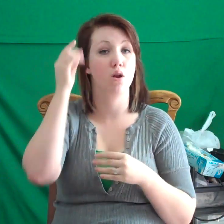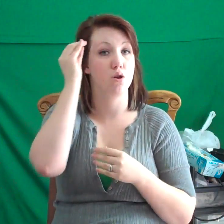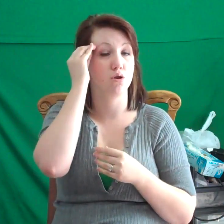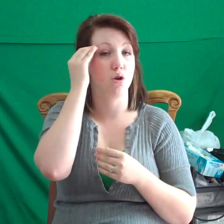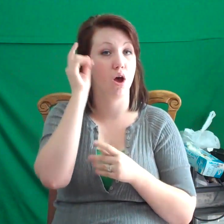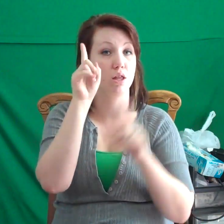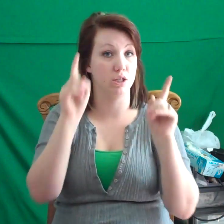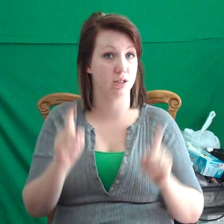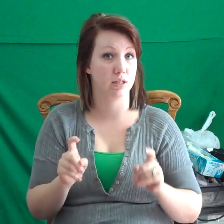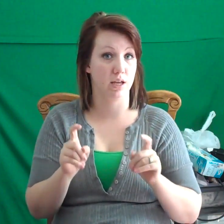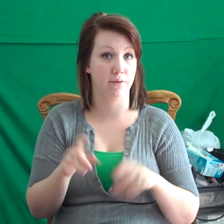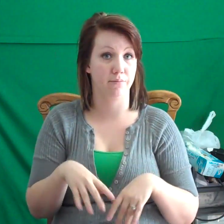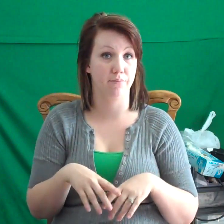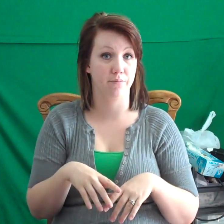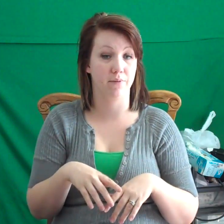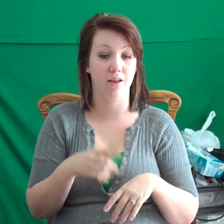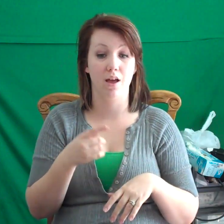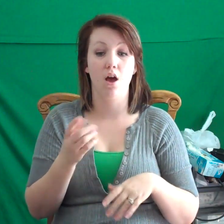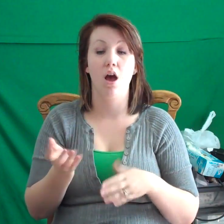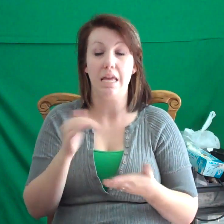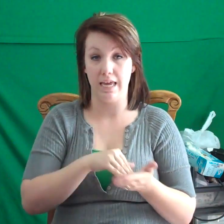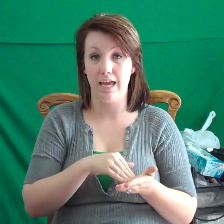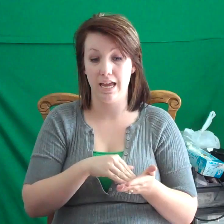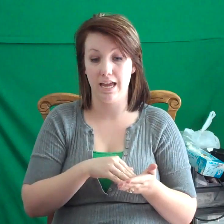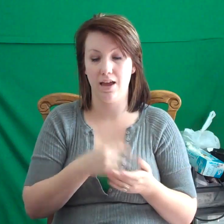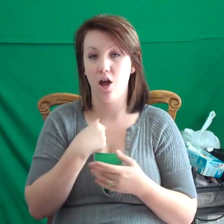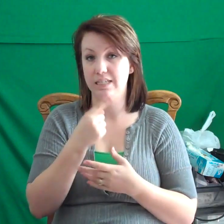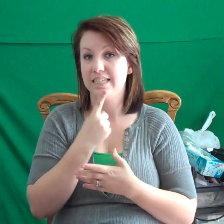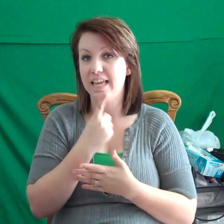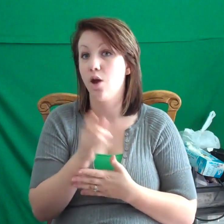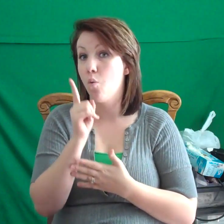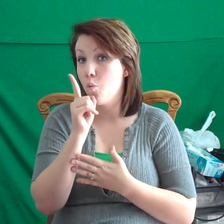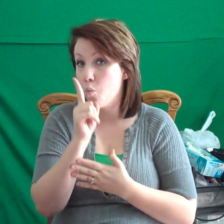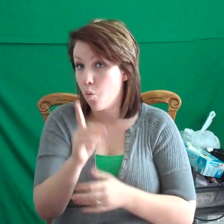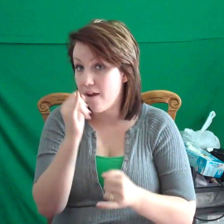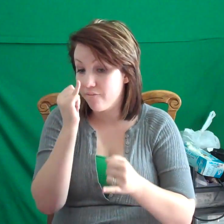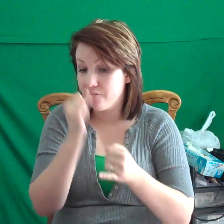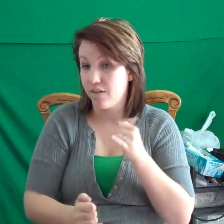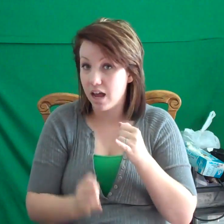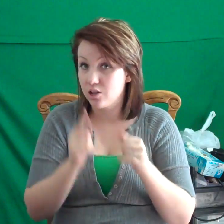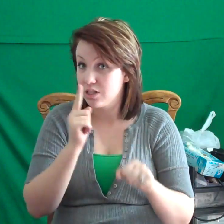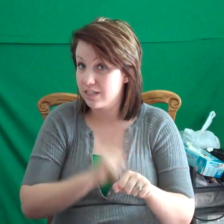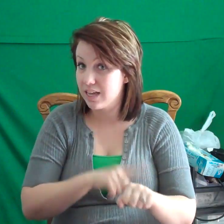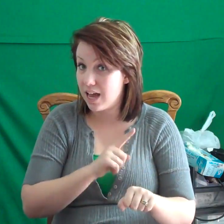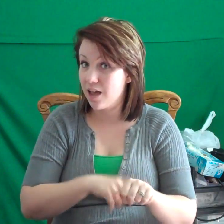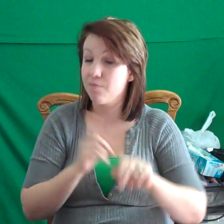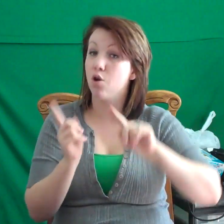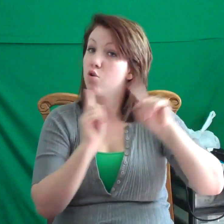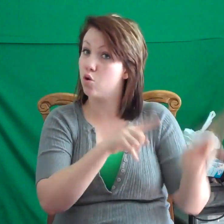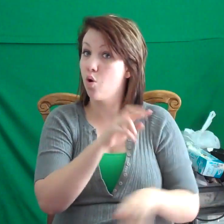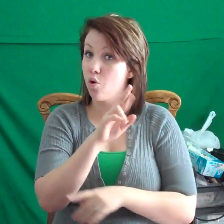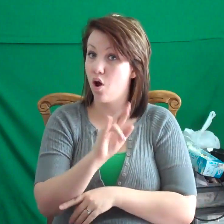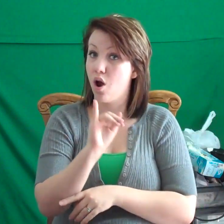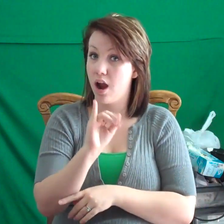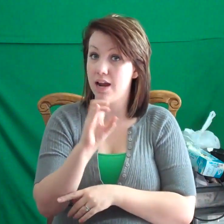again, I'll say it one final time. Go on RID's website and look for this information. It is there. It's available to